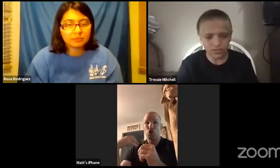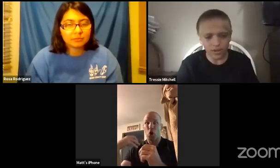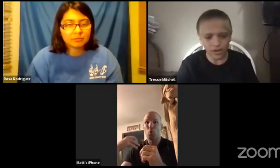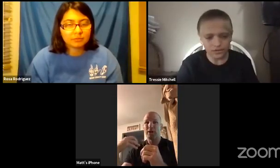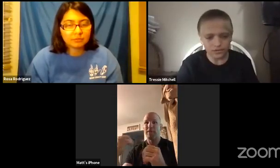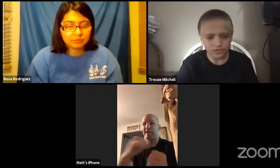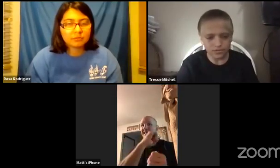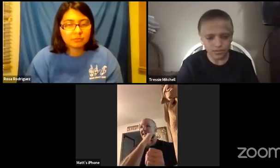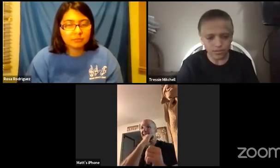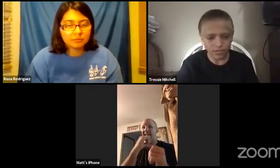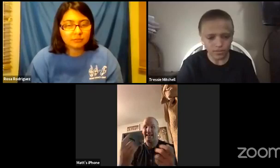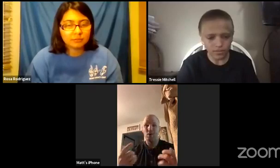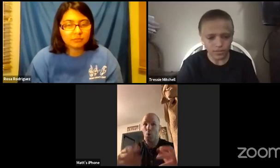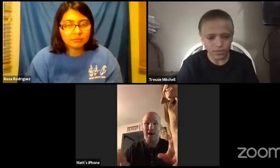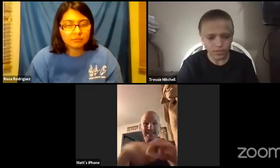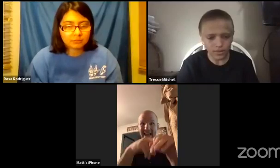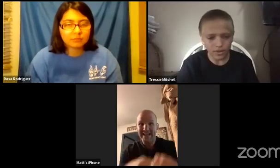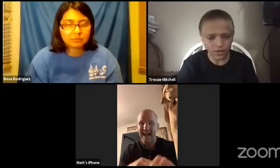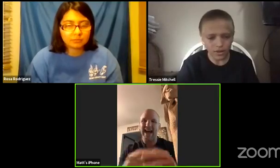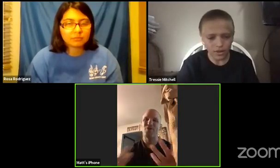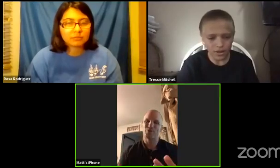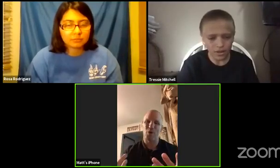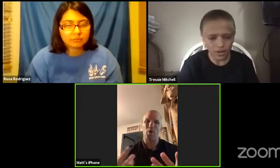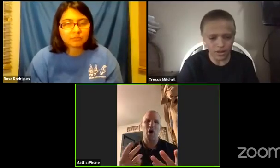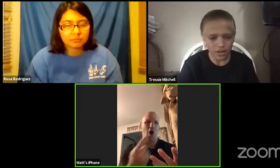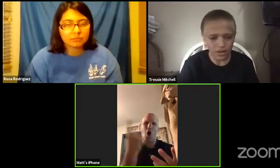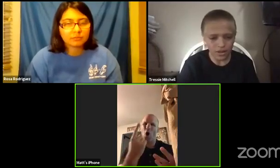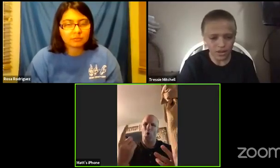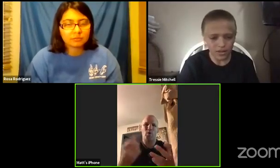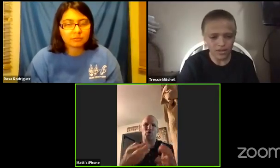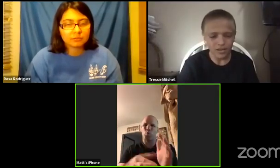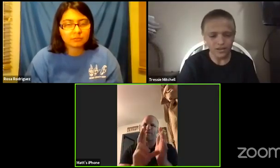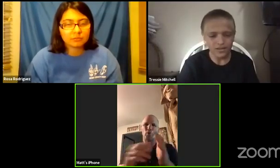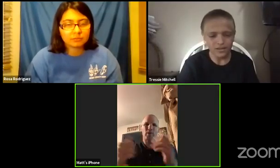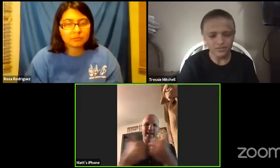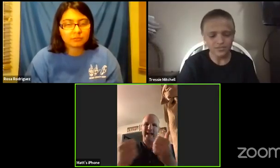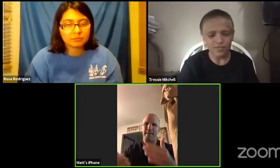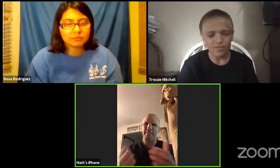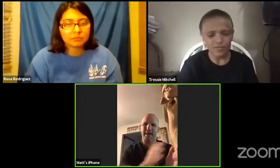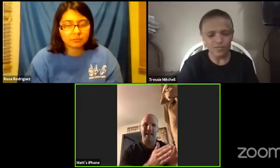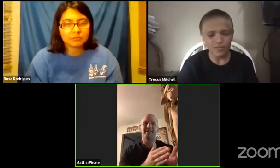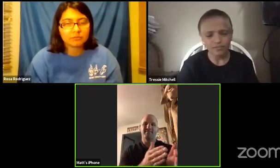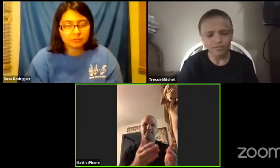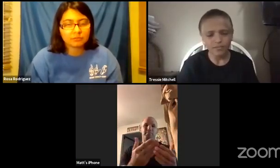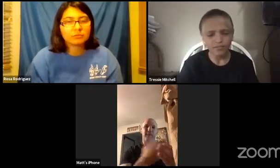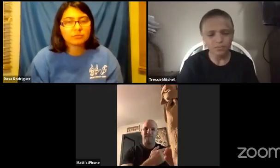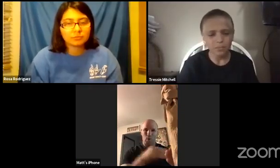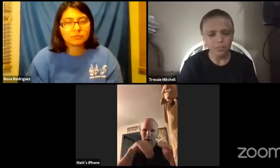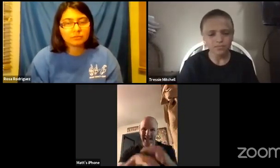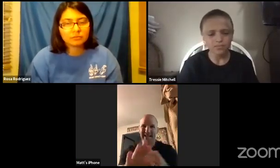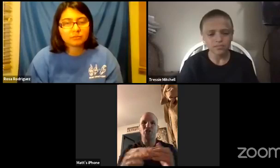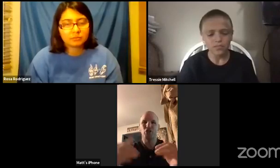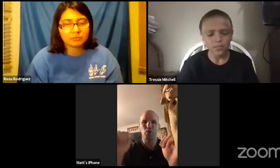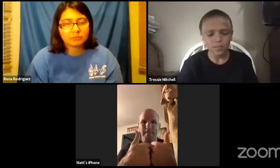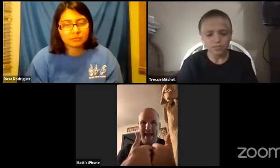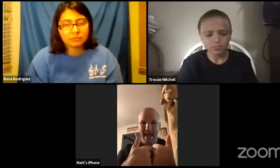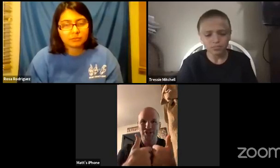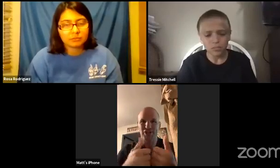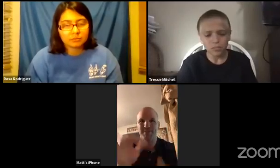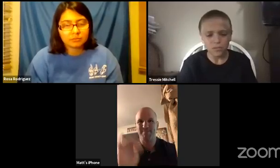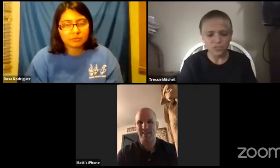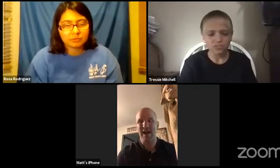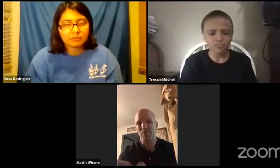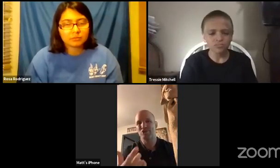coaching because there was always a risk of you getting hit. The minute I looked at the coach, maybe for some